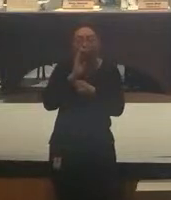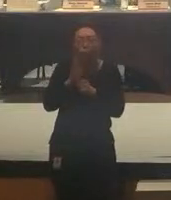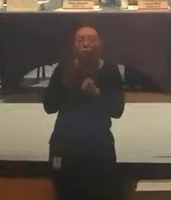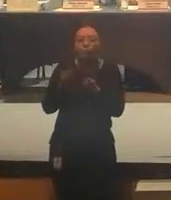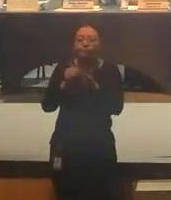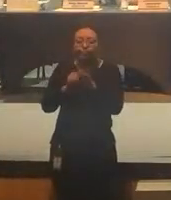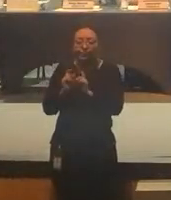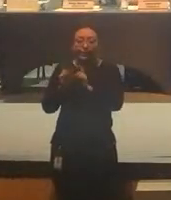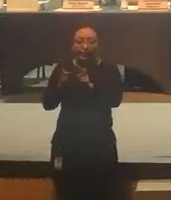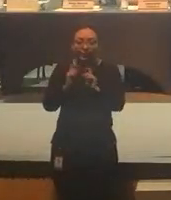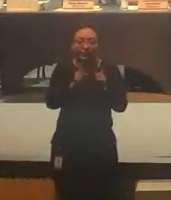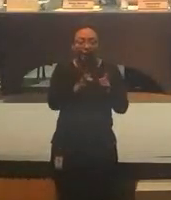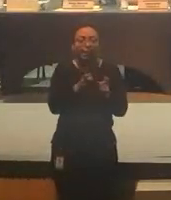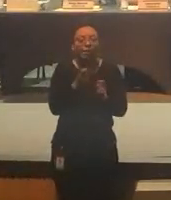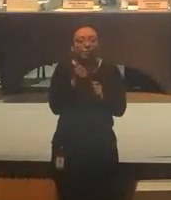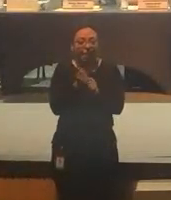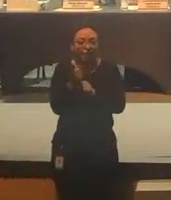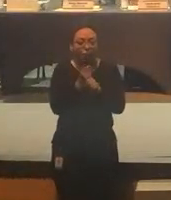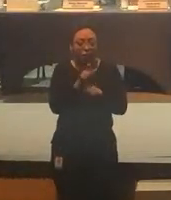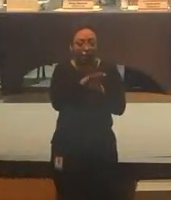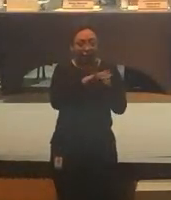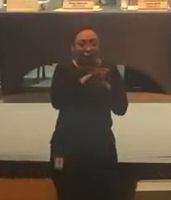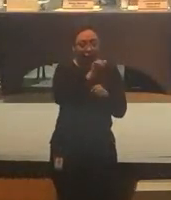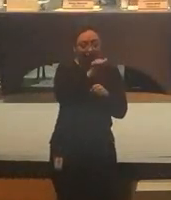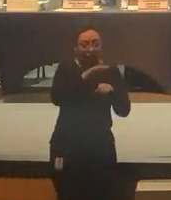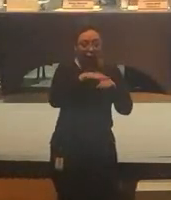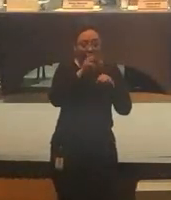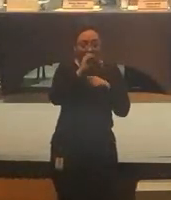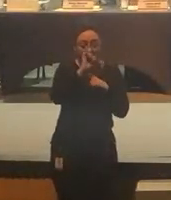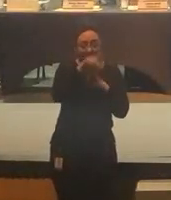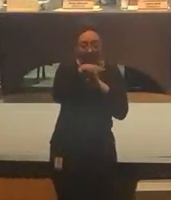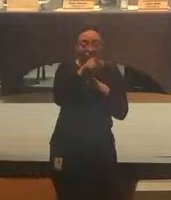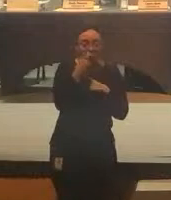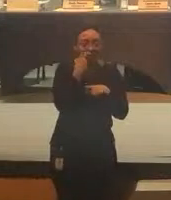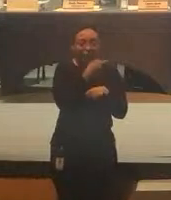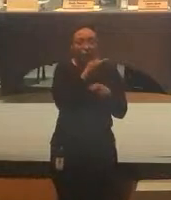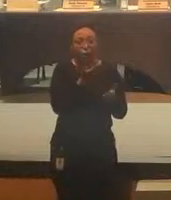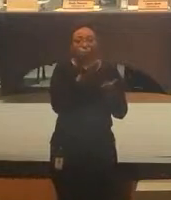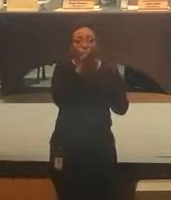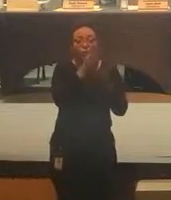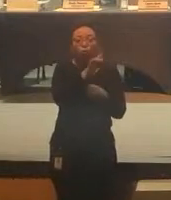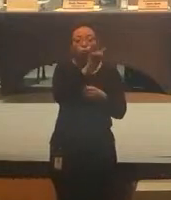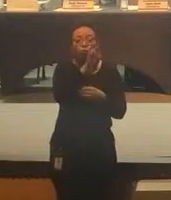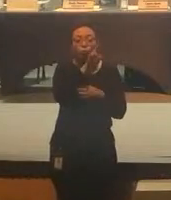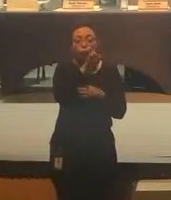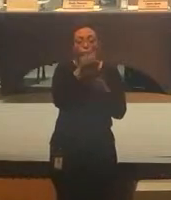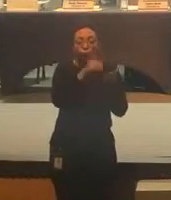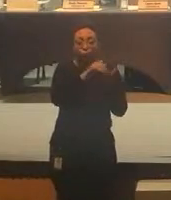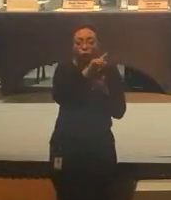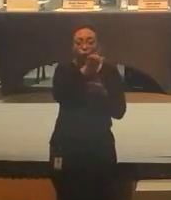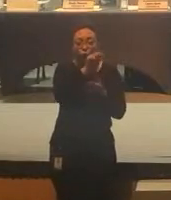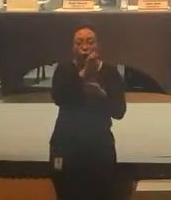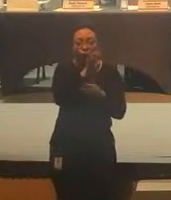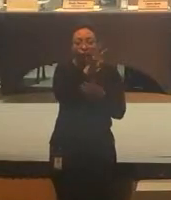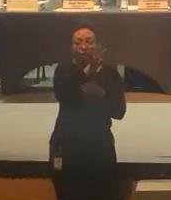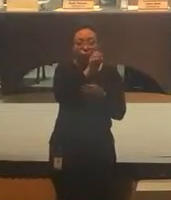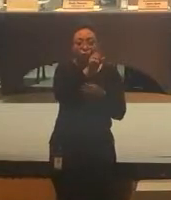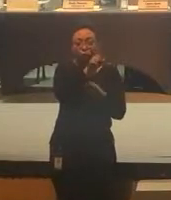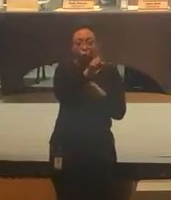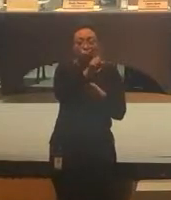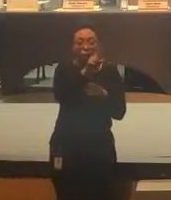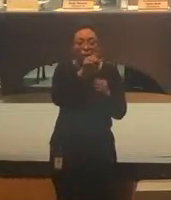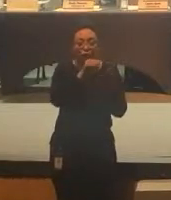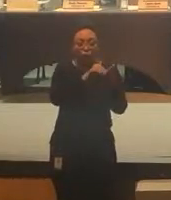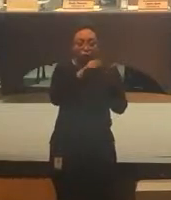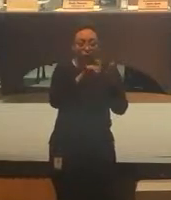year. Area A on the map proposes rezoning 401 geographic